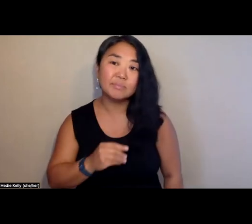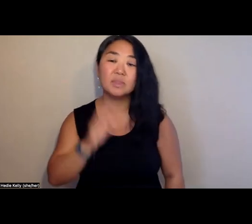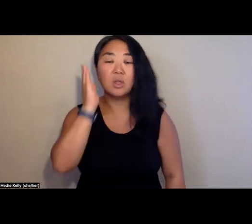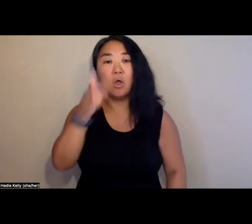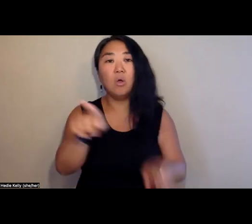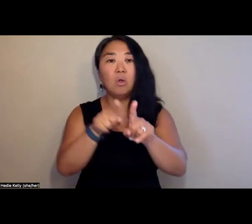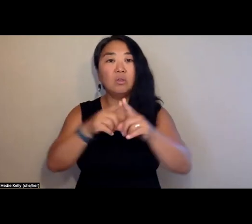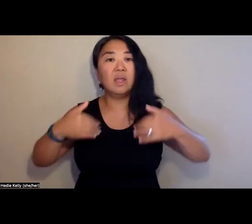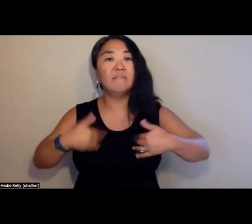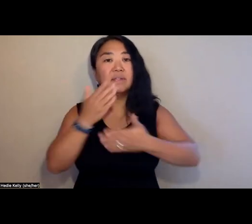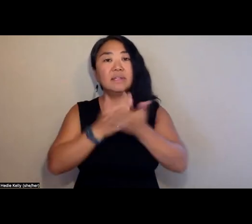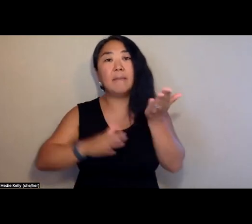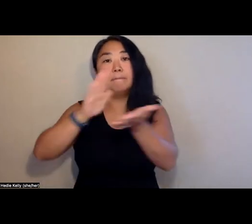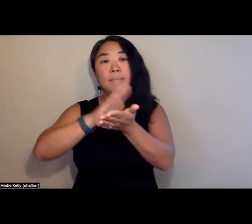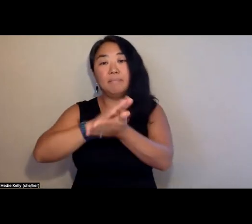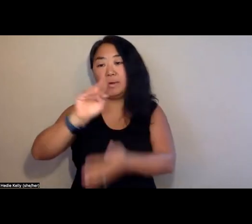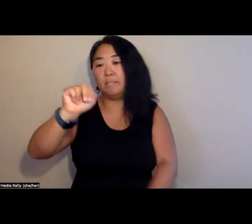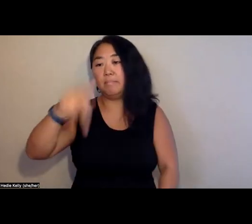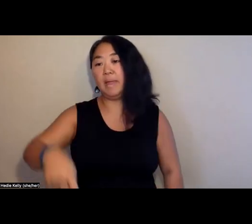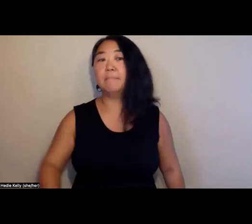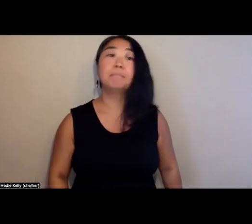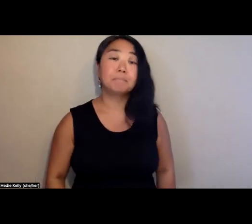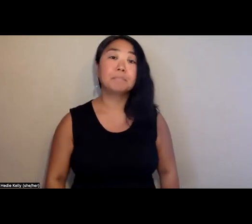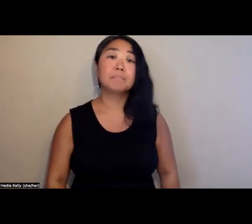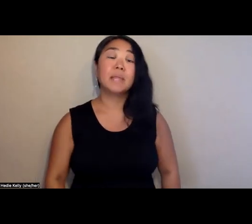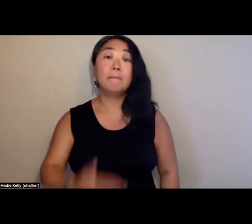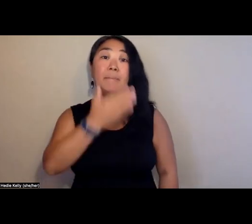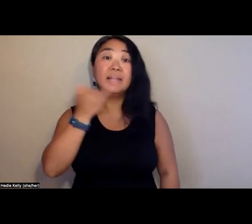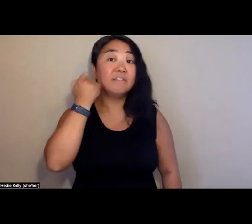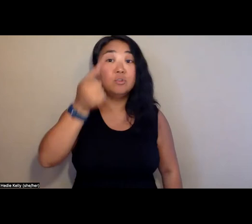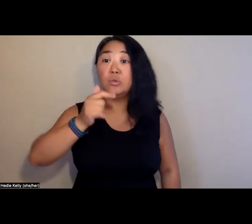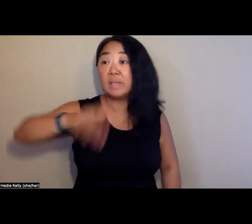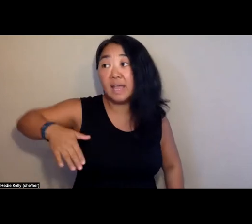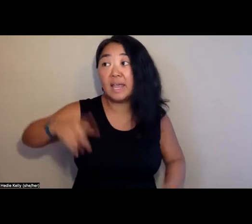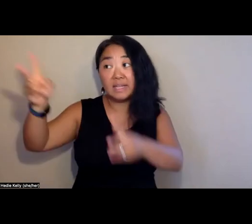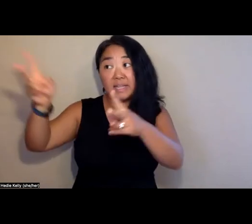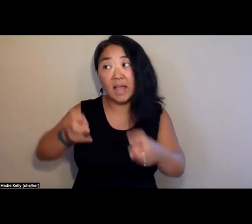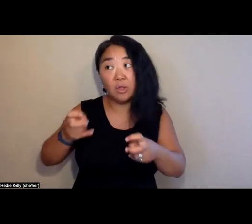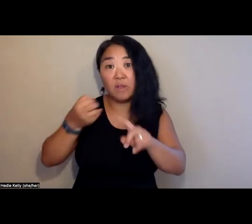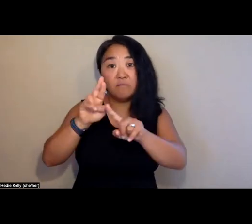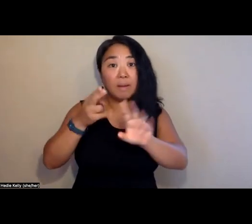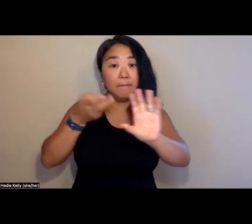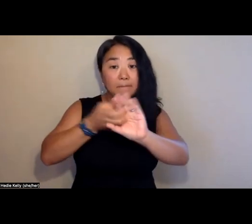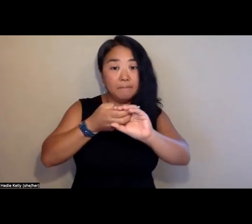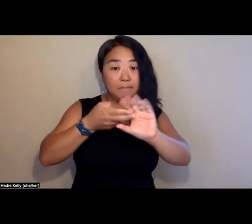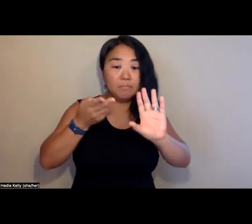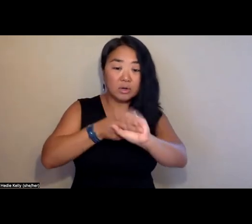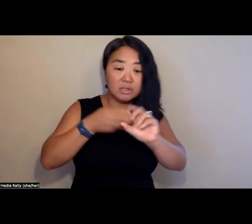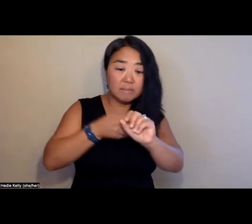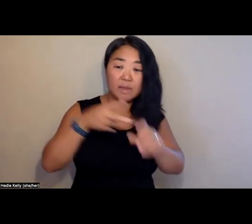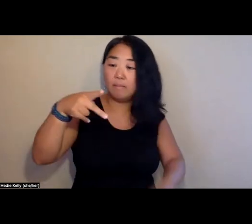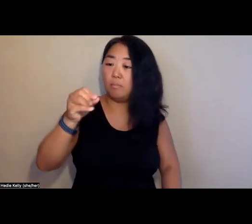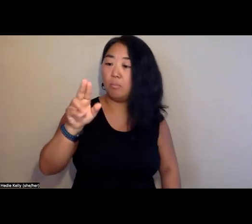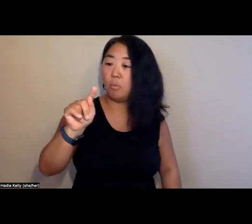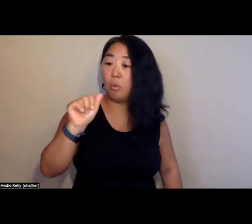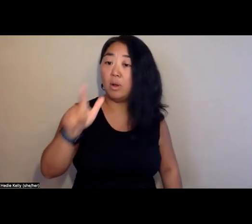maps. The best, if you have not yet downloaded it or linked it from the participant portal, there is